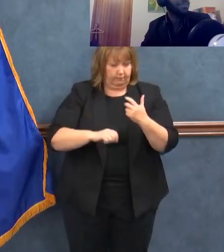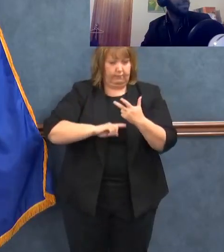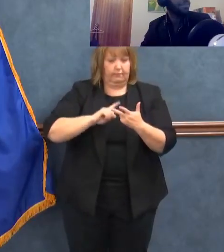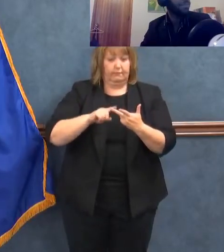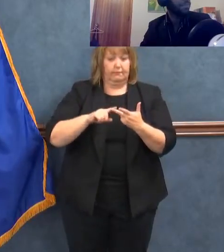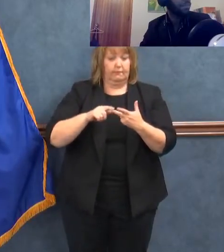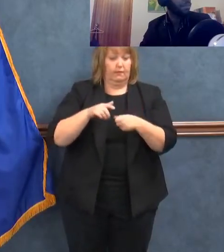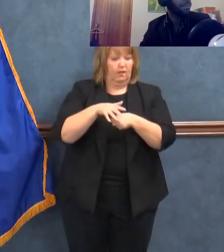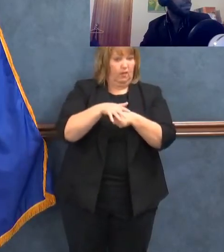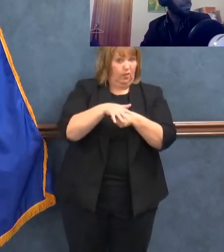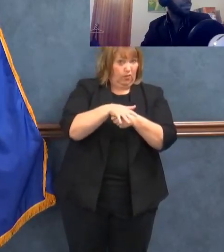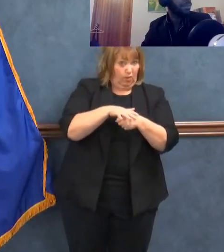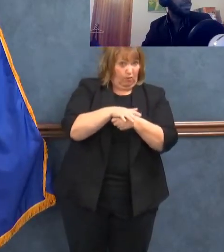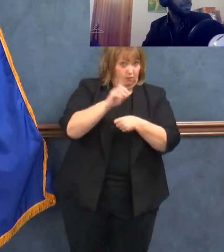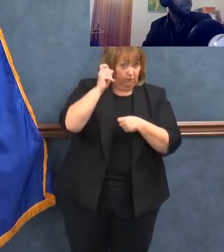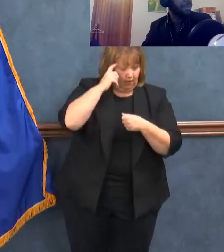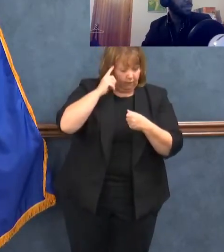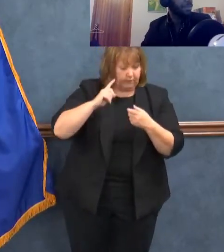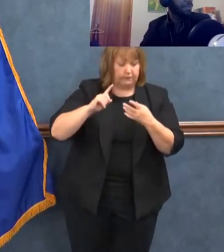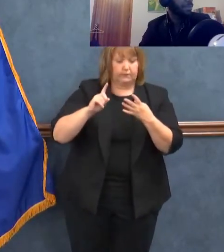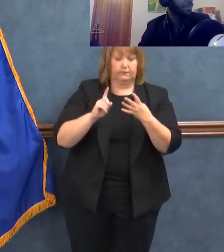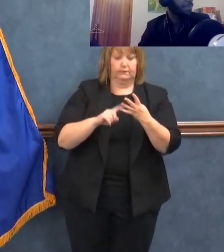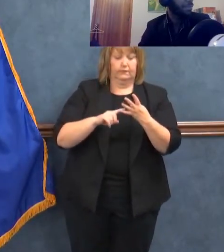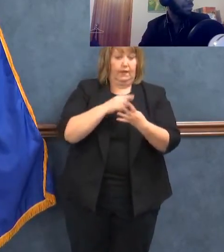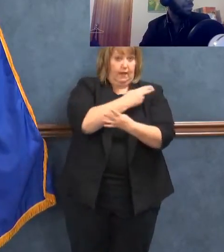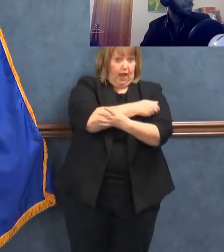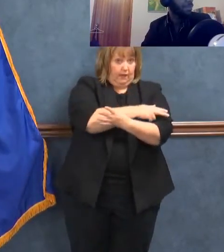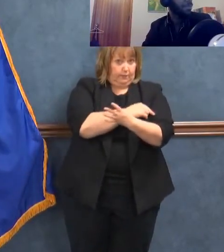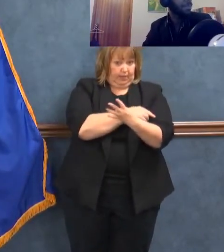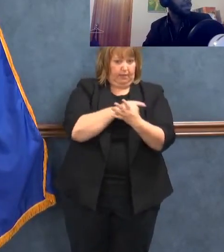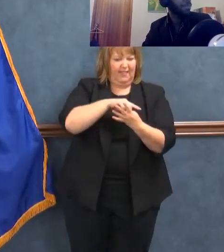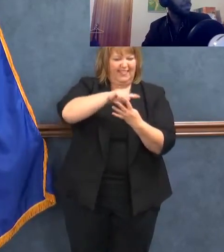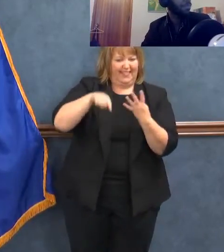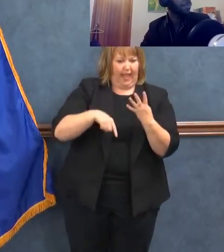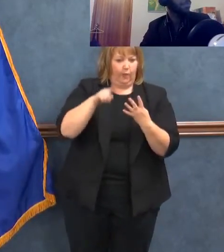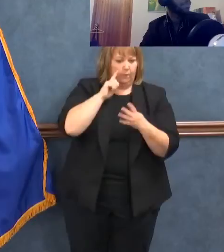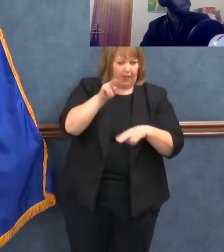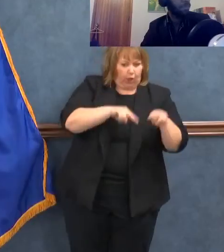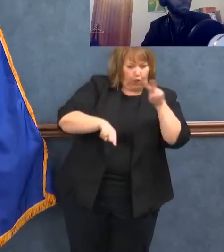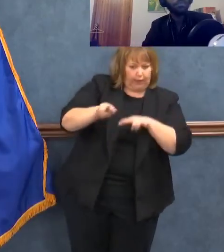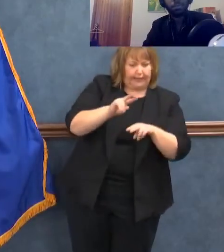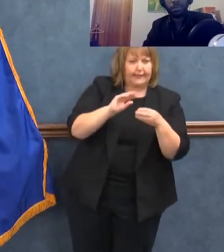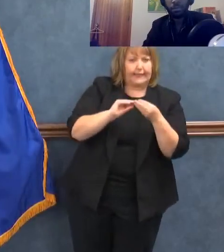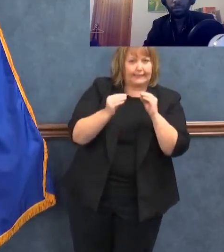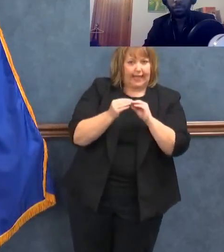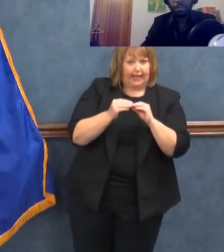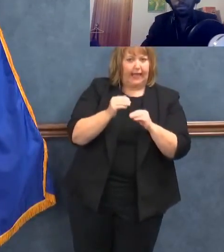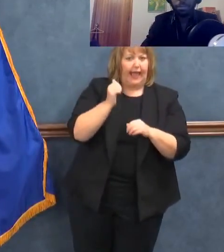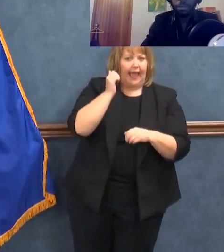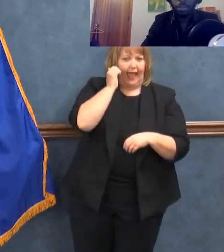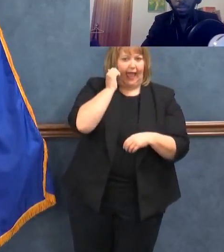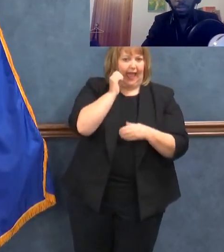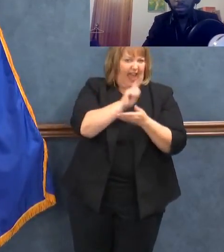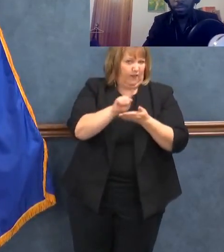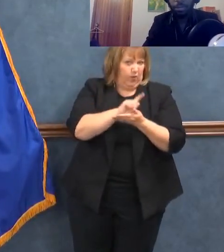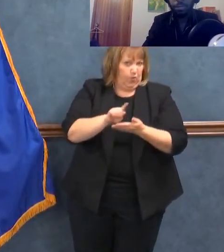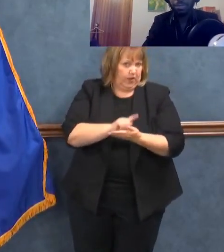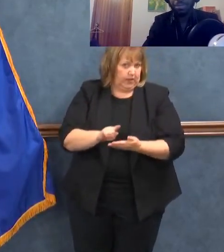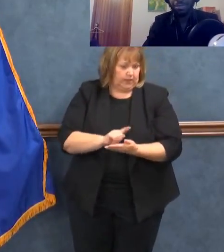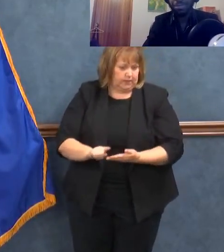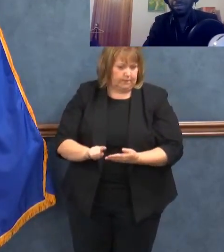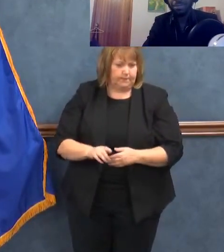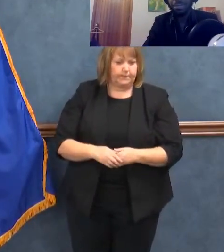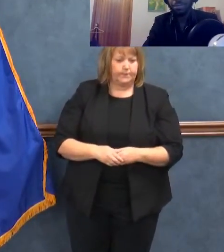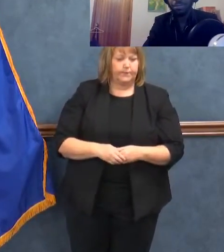government and hospital representatives, will be responsible for reviewing the criteria, data, and progress each week. They will